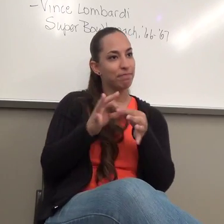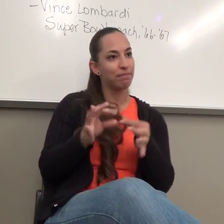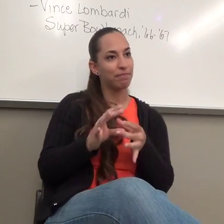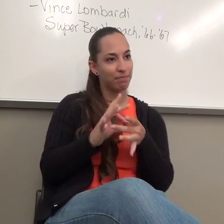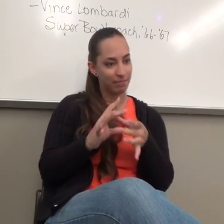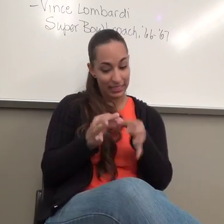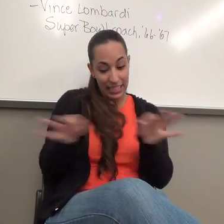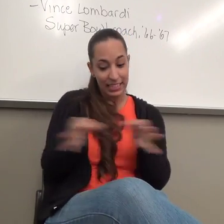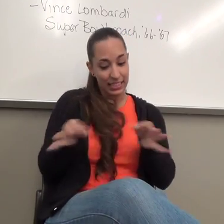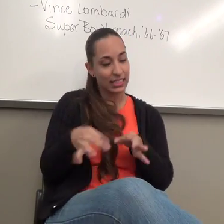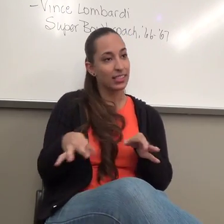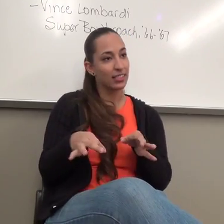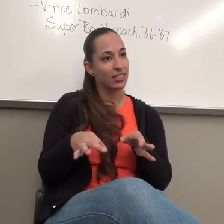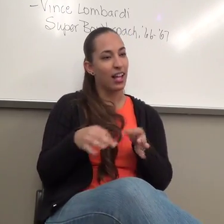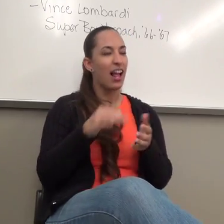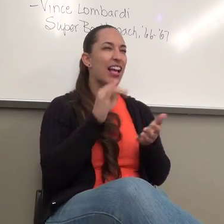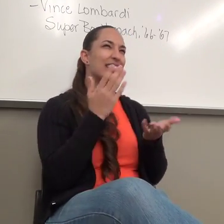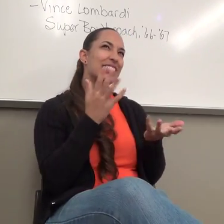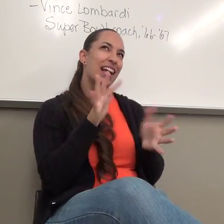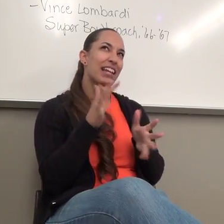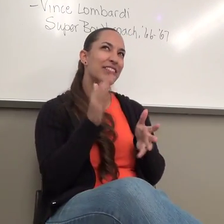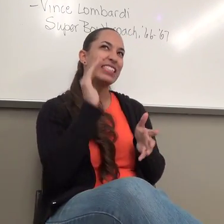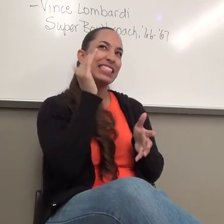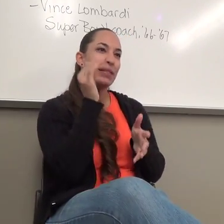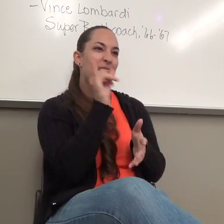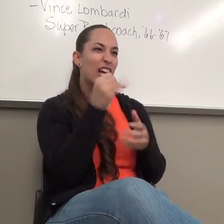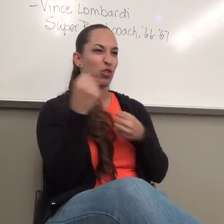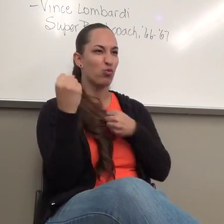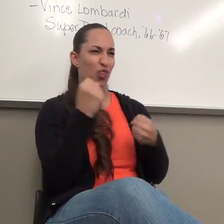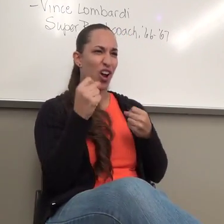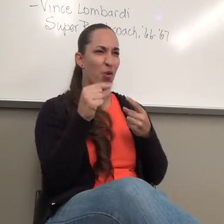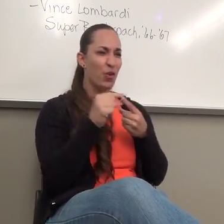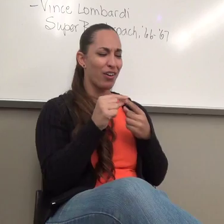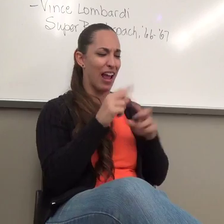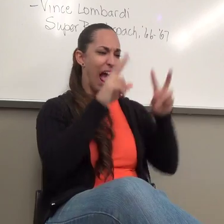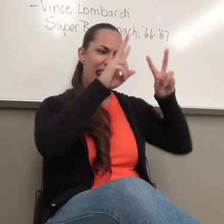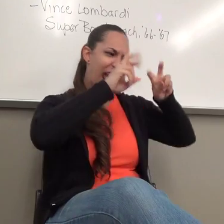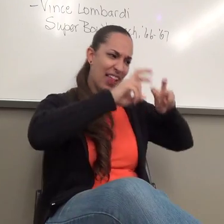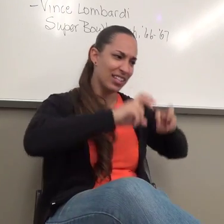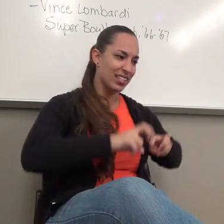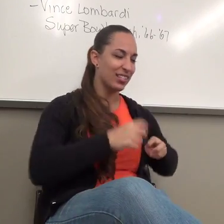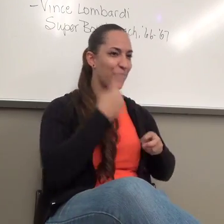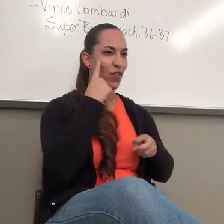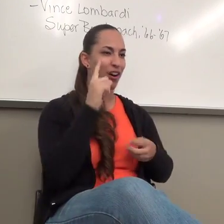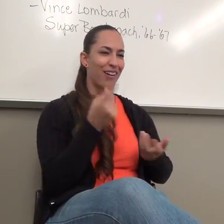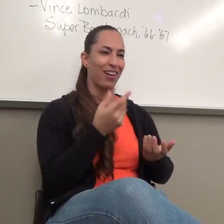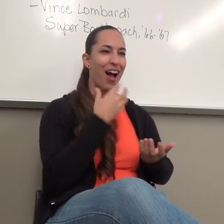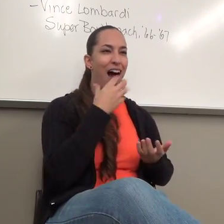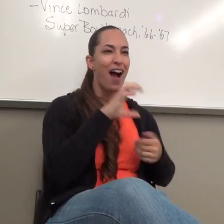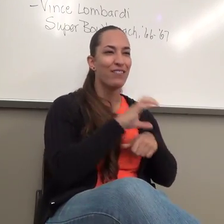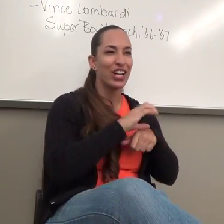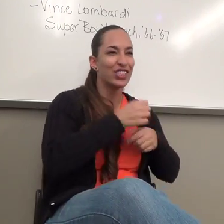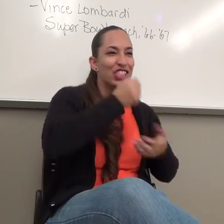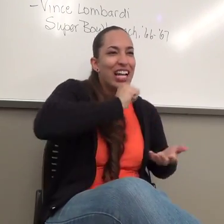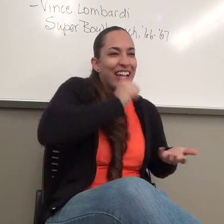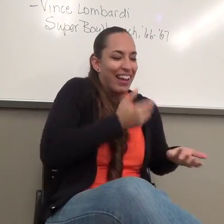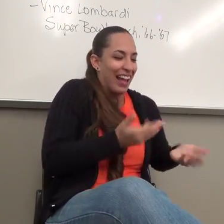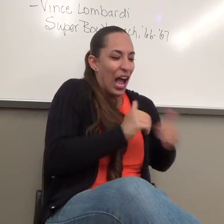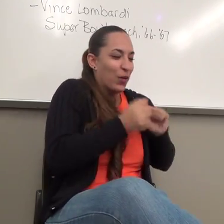of a strong word to use for a paper about a hot fudge sundae. How can you analyze a hot fudge sundae? But that's in effect what you're